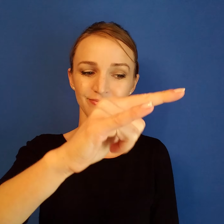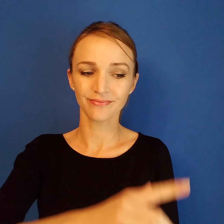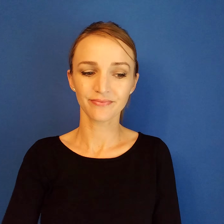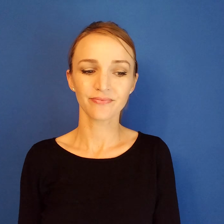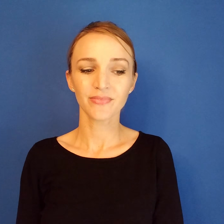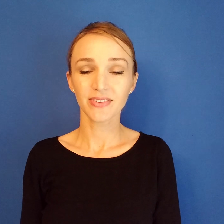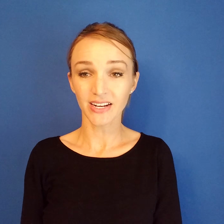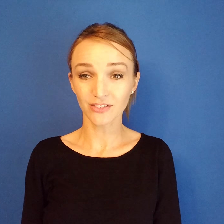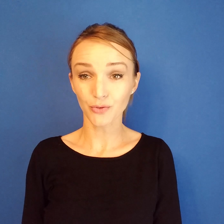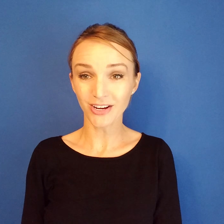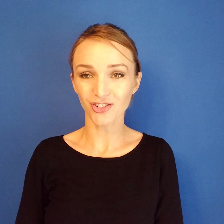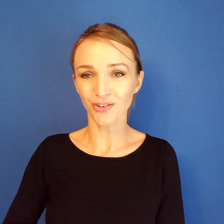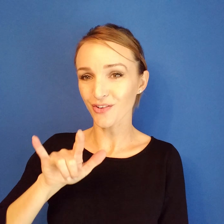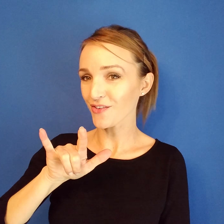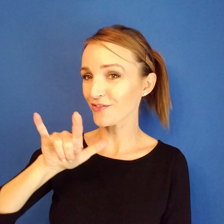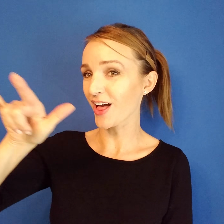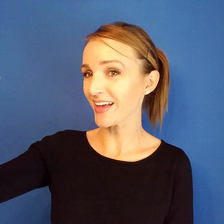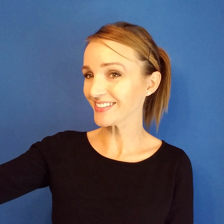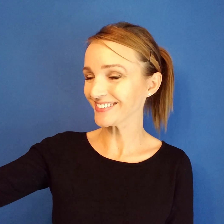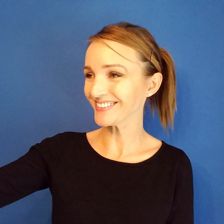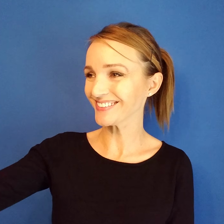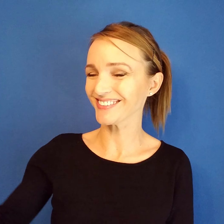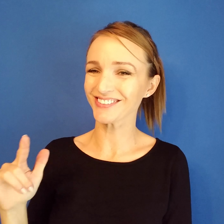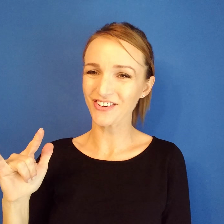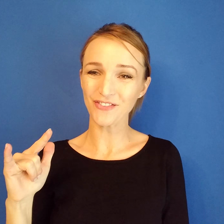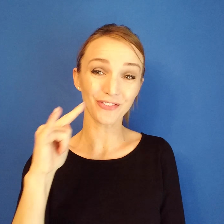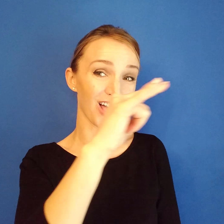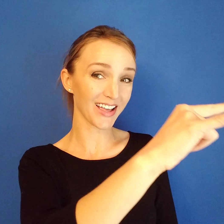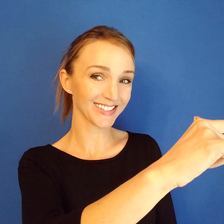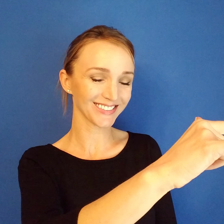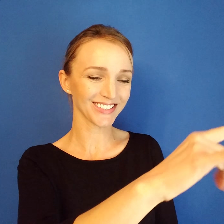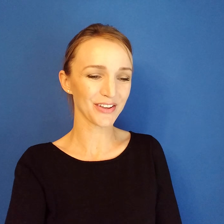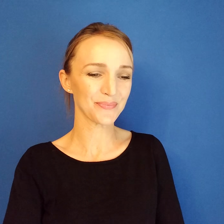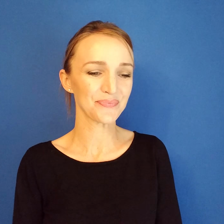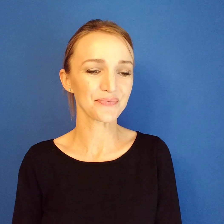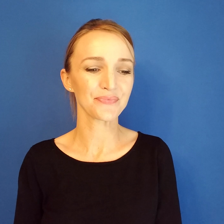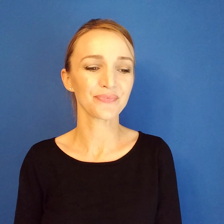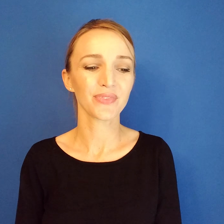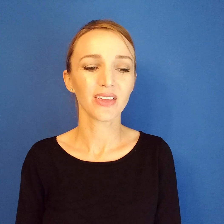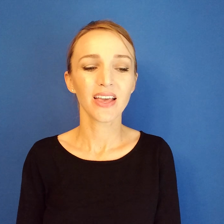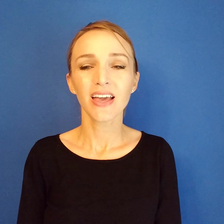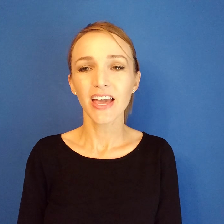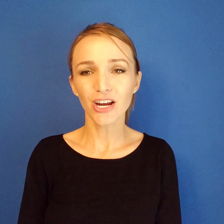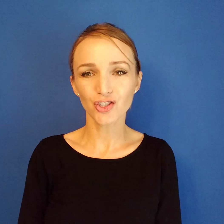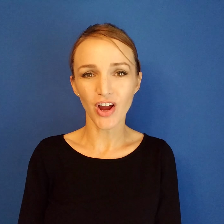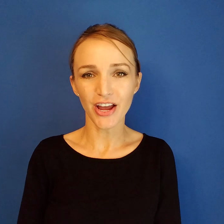That is directional. Fly. Fly. Hair dryer.